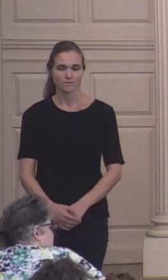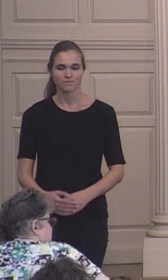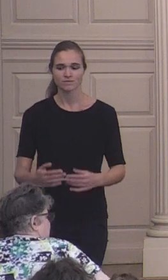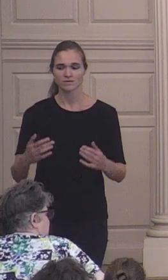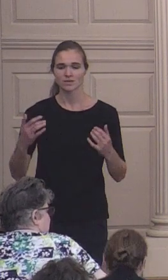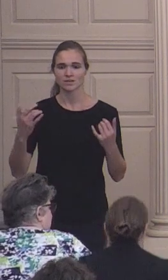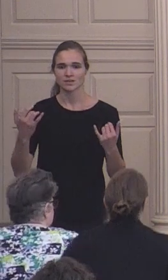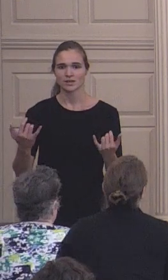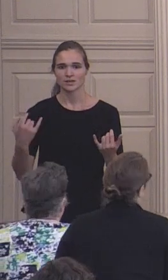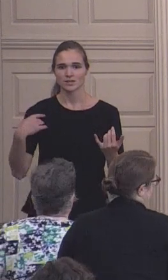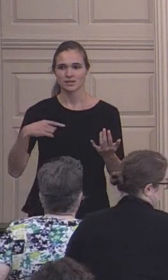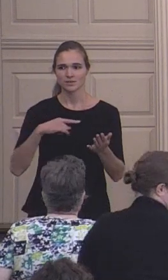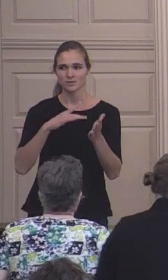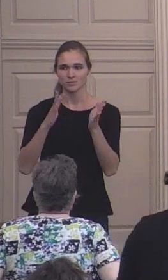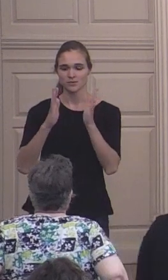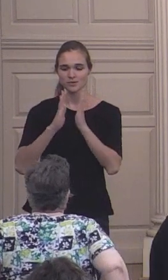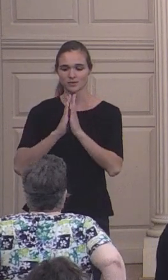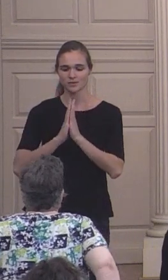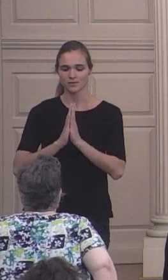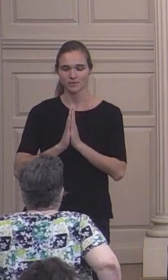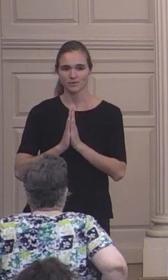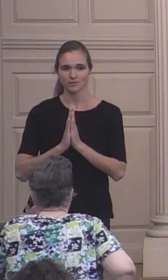Let us pray.